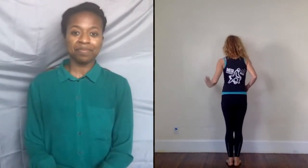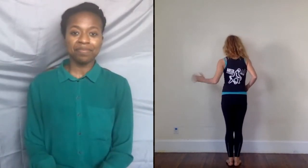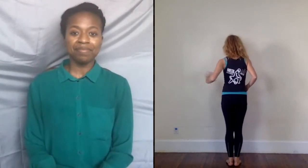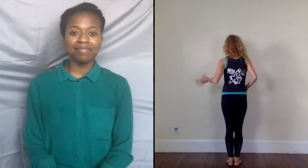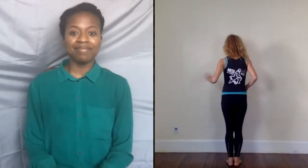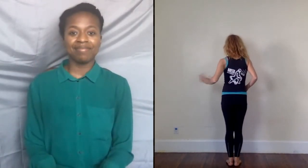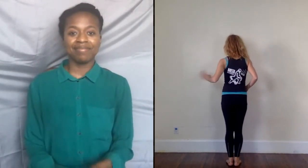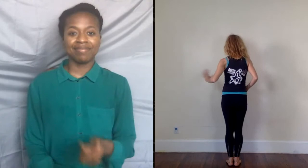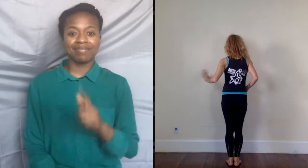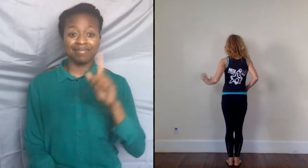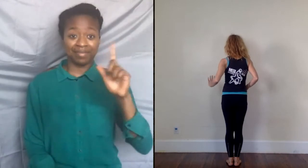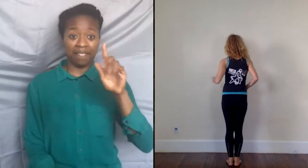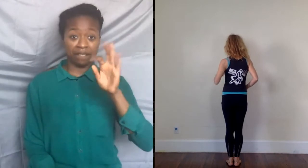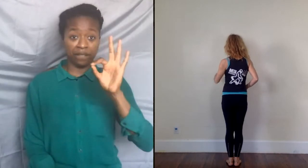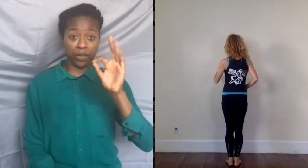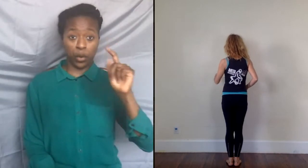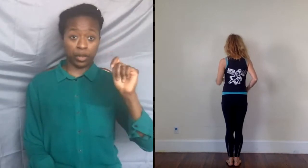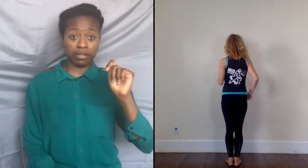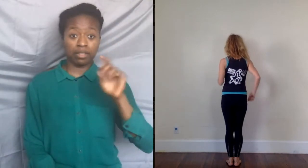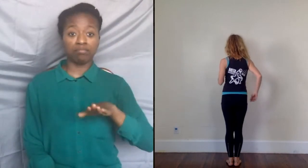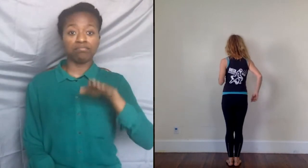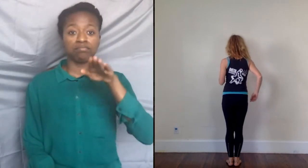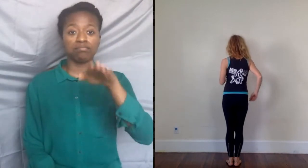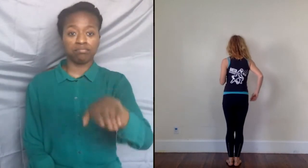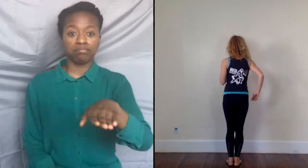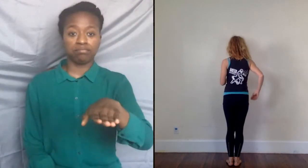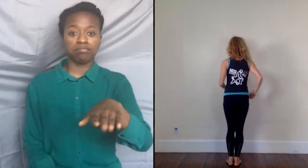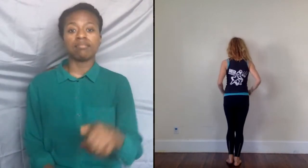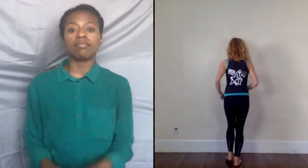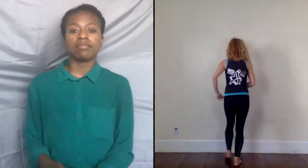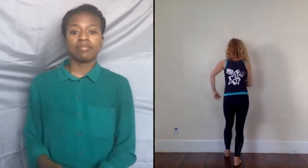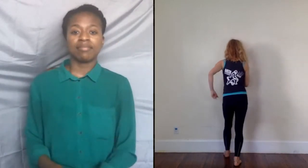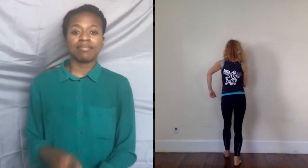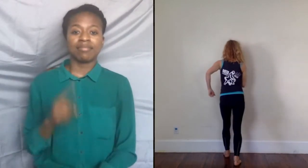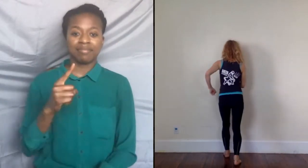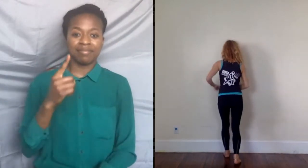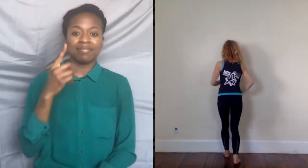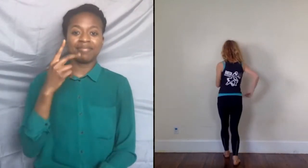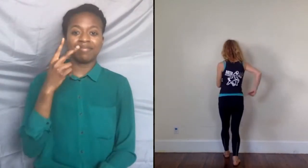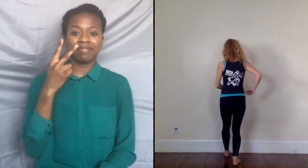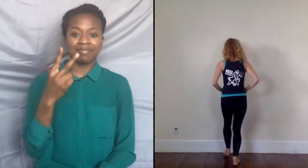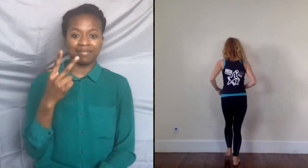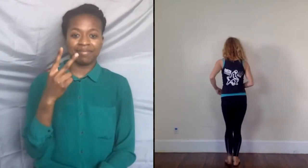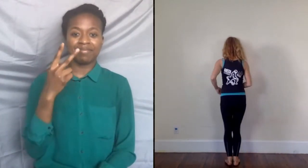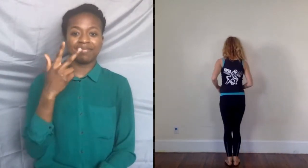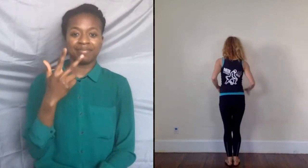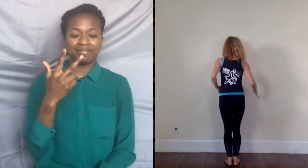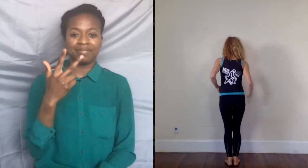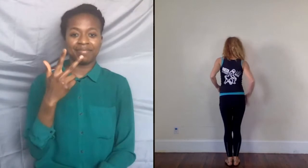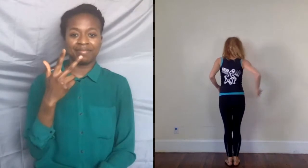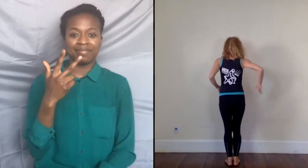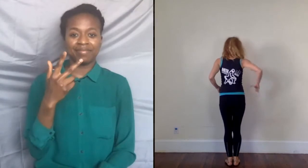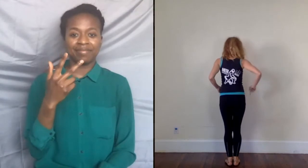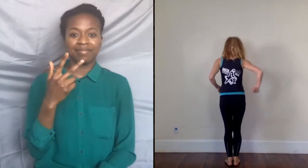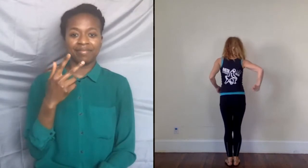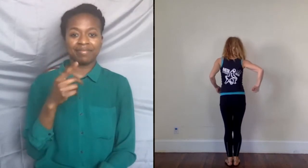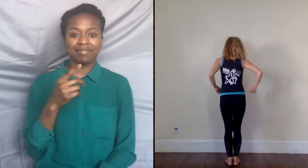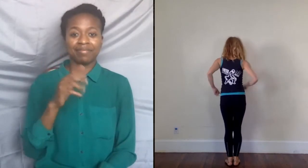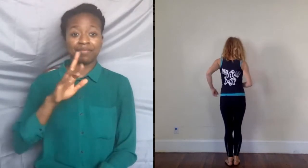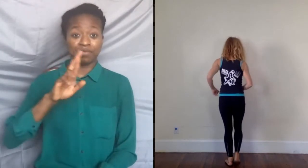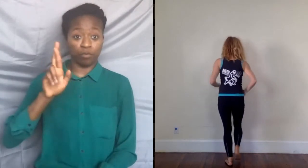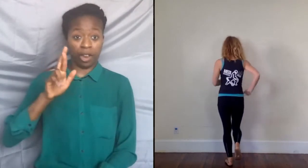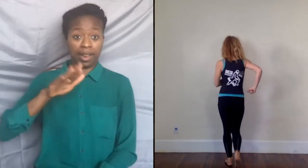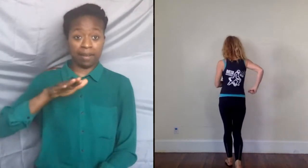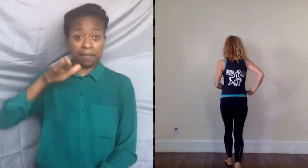My left foot going forward. And 1, 2, 3. Right foot